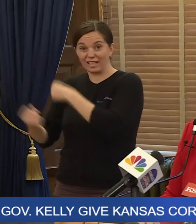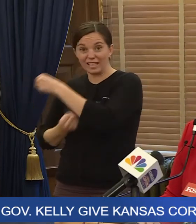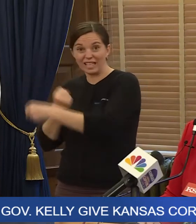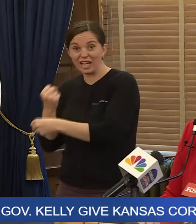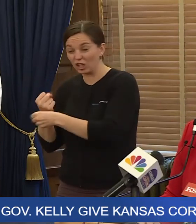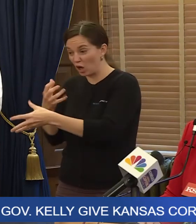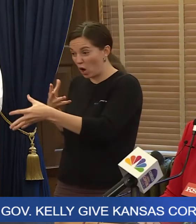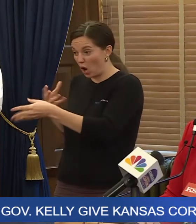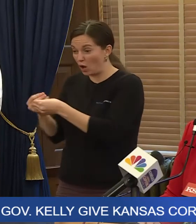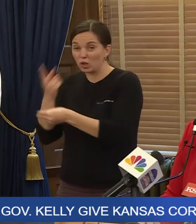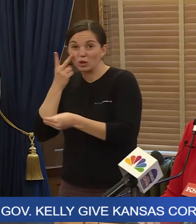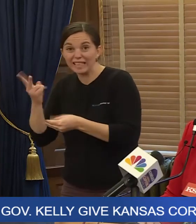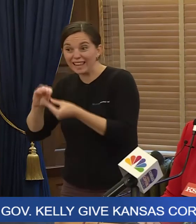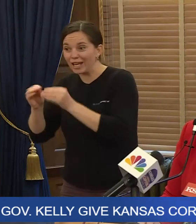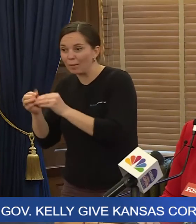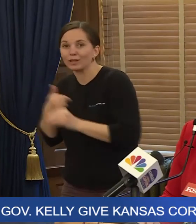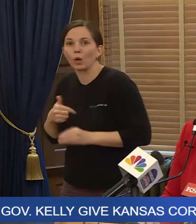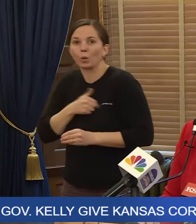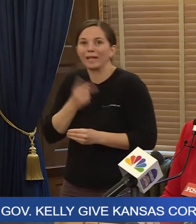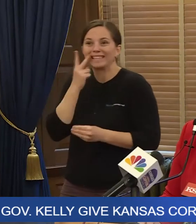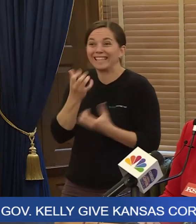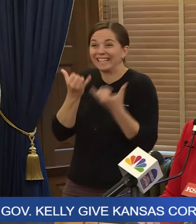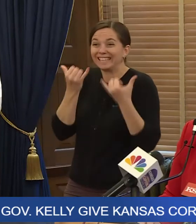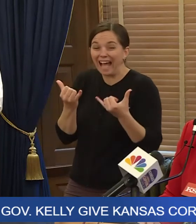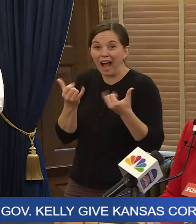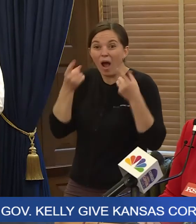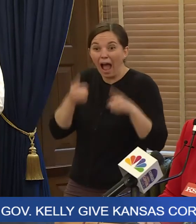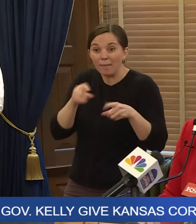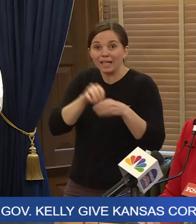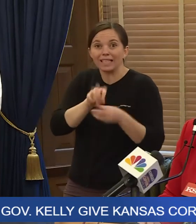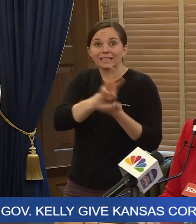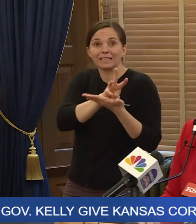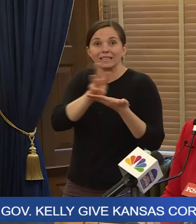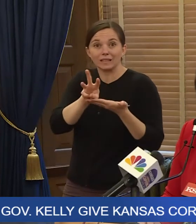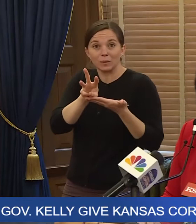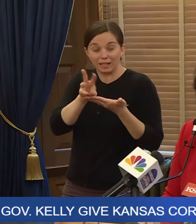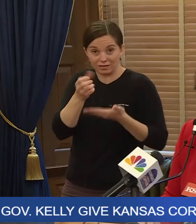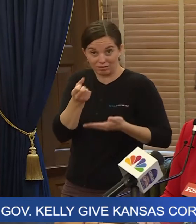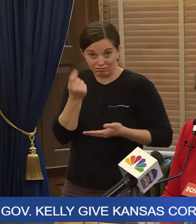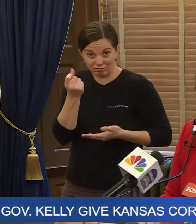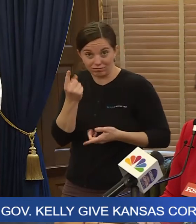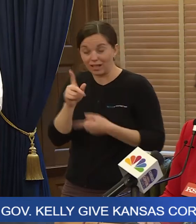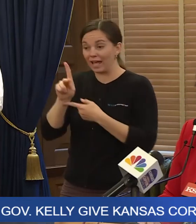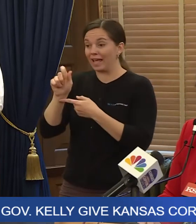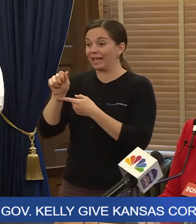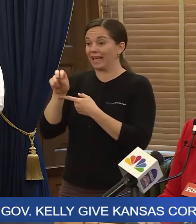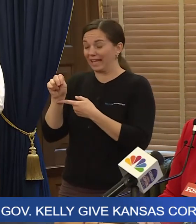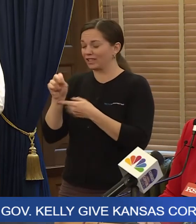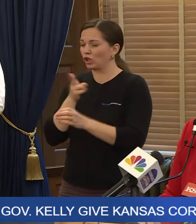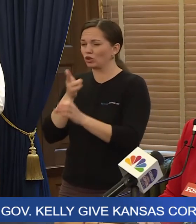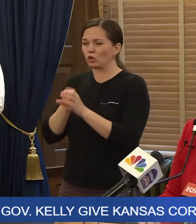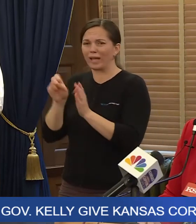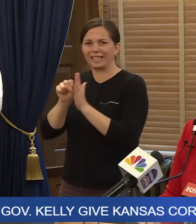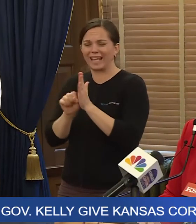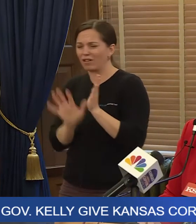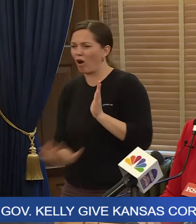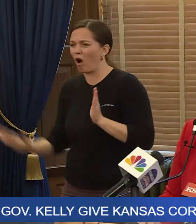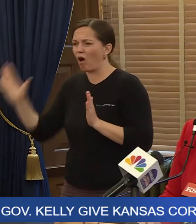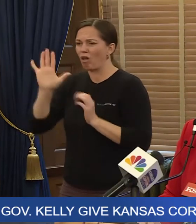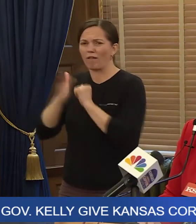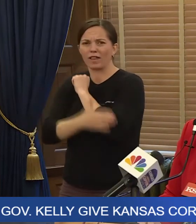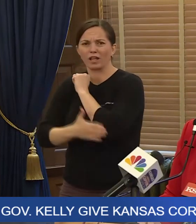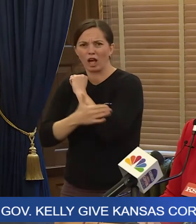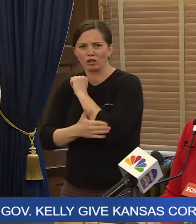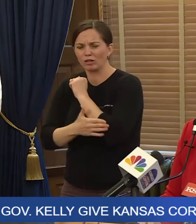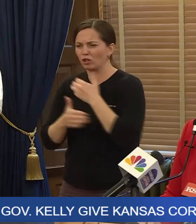see the employment declines that we are seeing in just 6 weeks. Kansas joins states across the country that grapple with confronting the